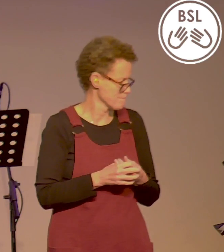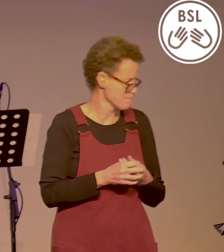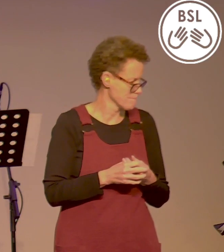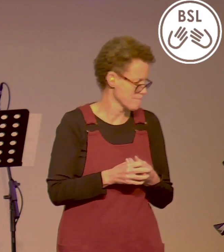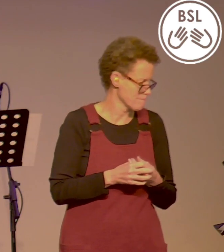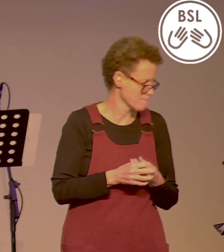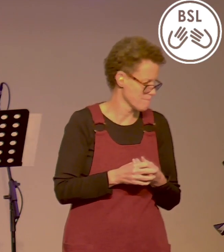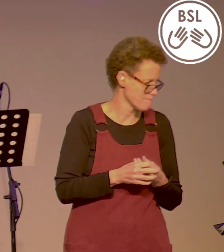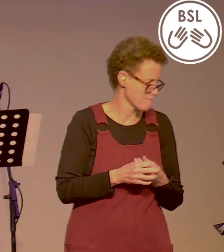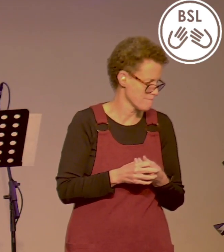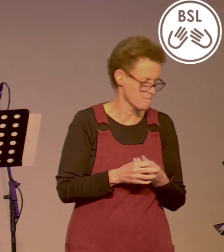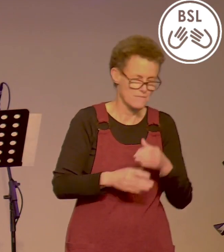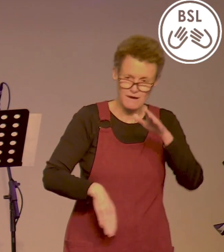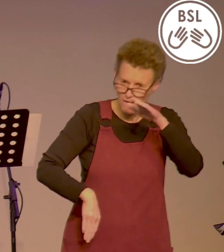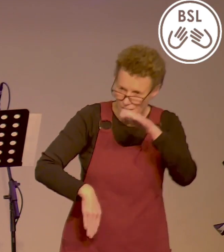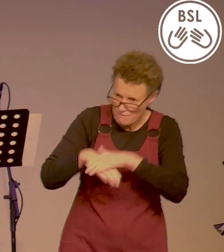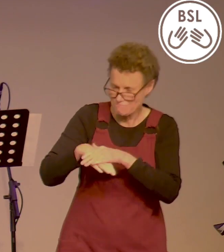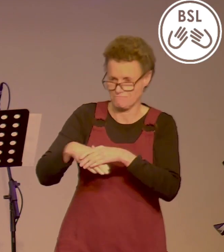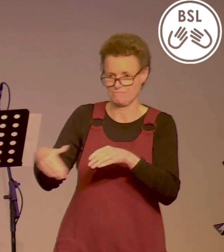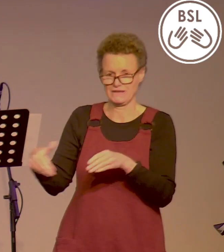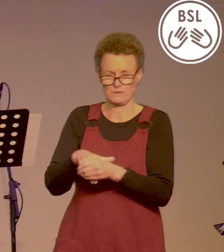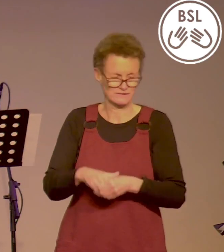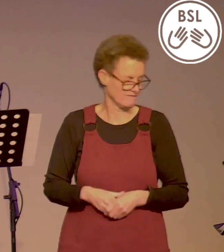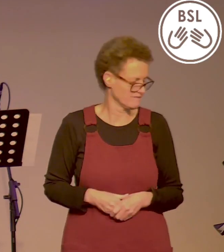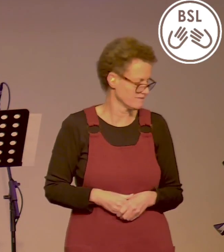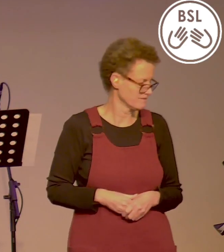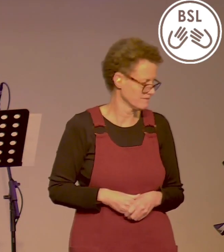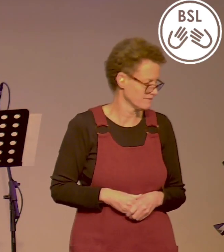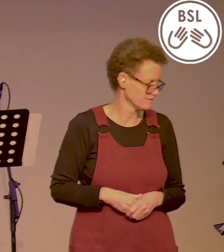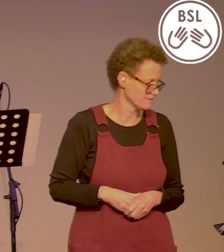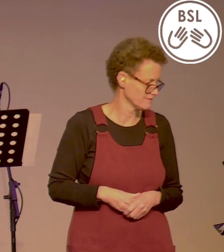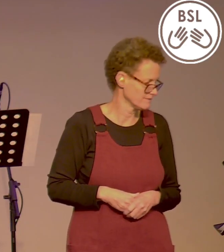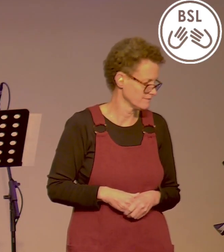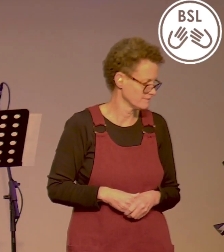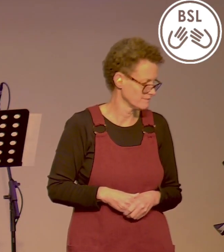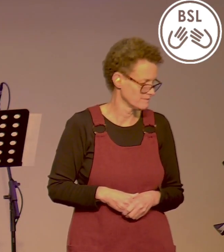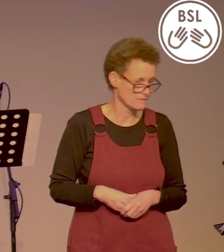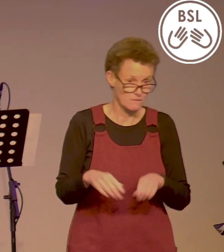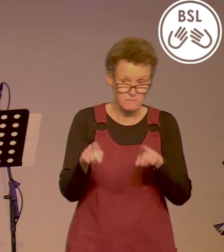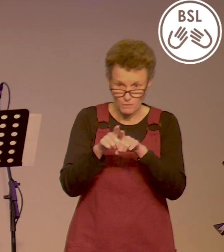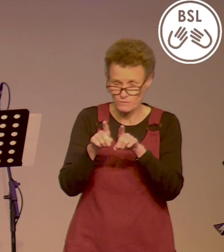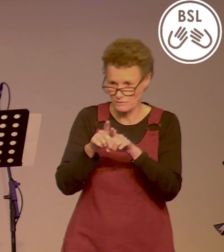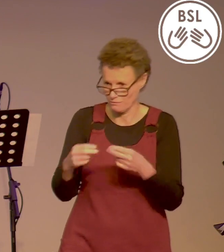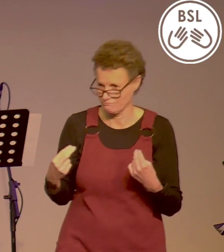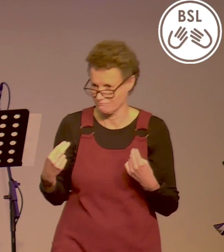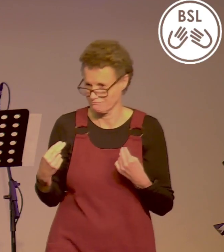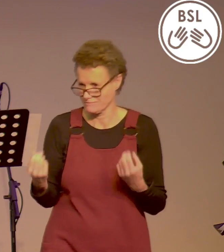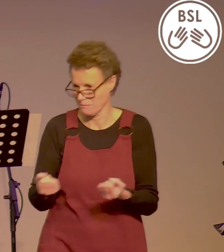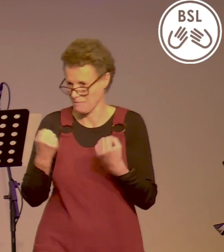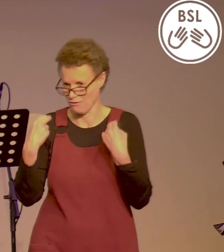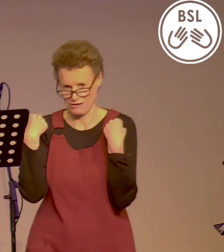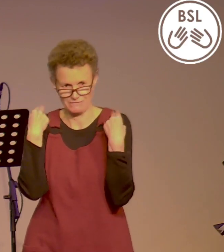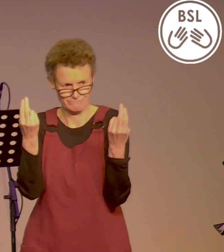And my vision is for a church to be completely welcoming, and fully inclusive.